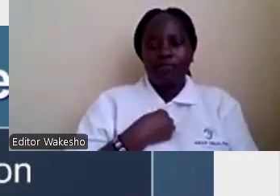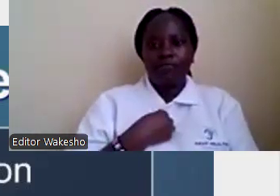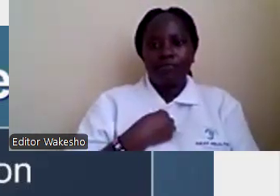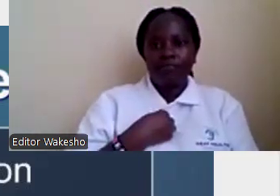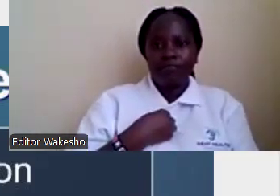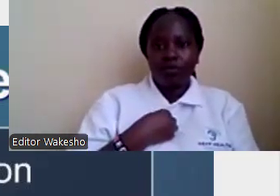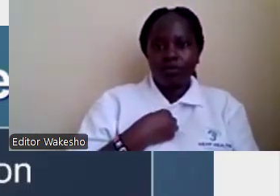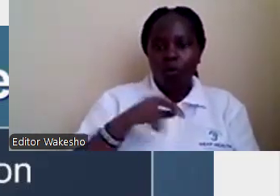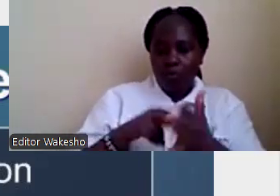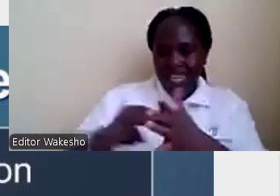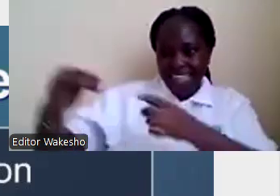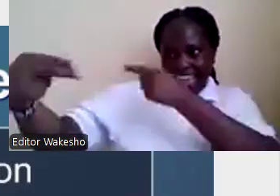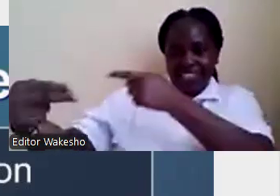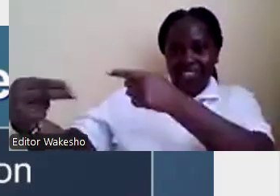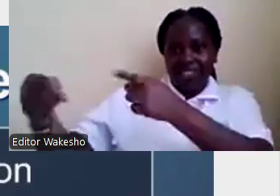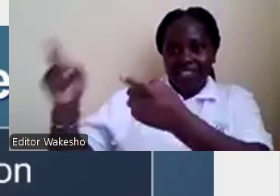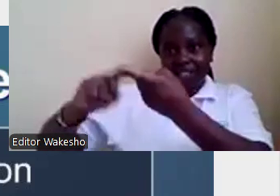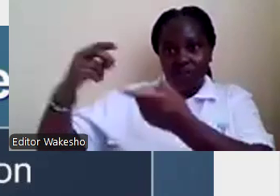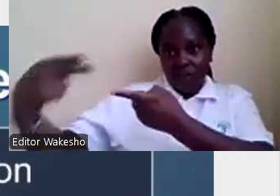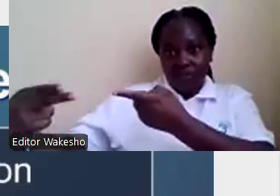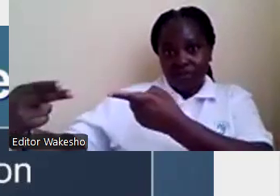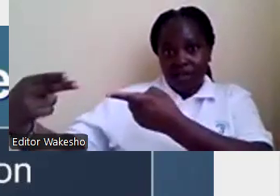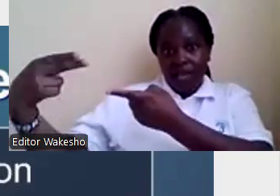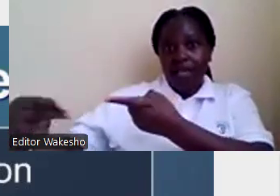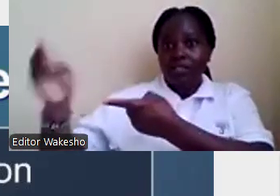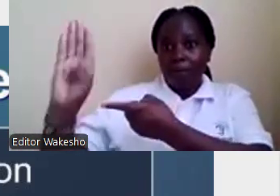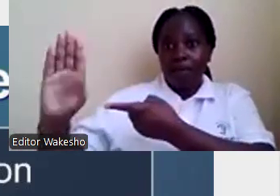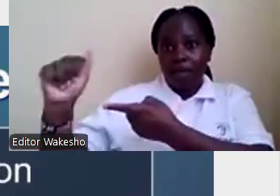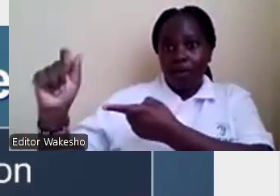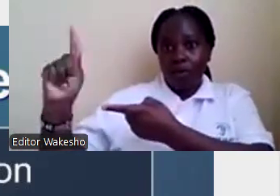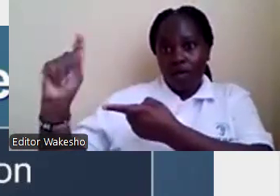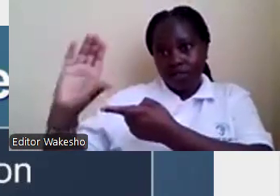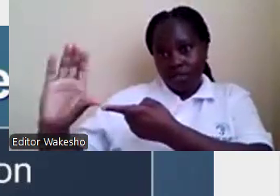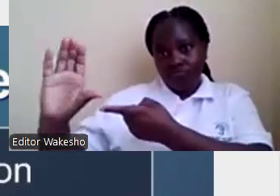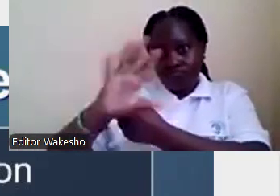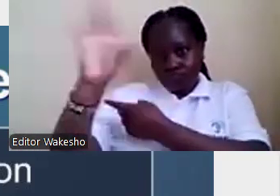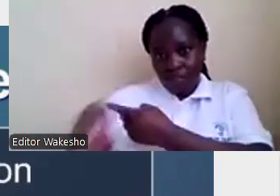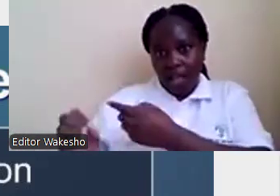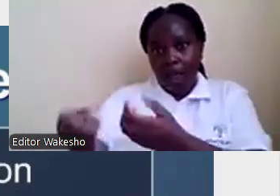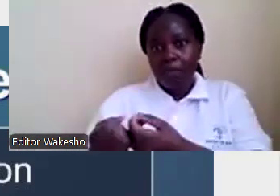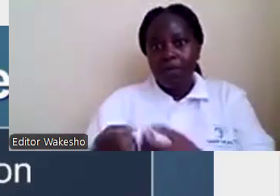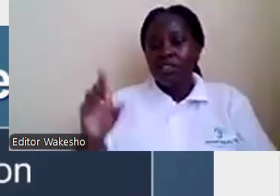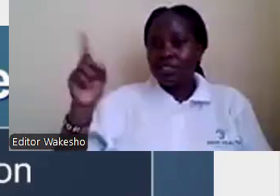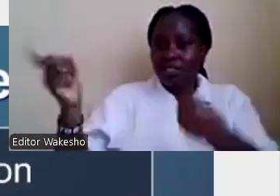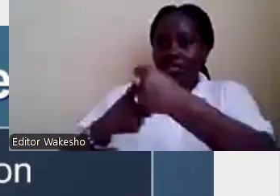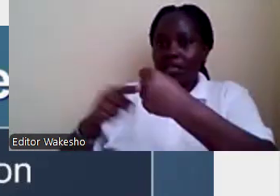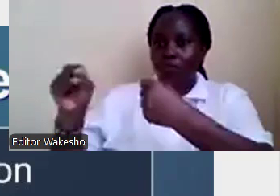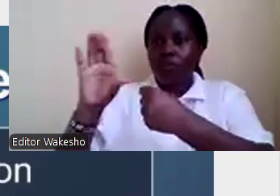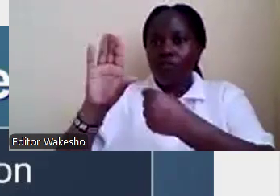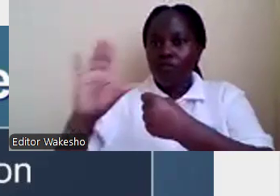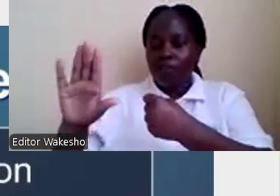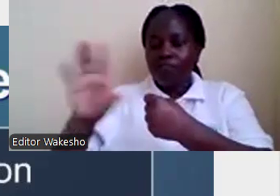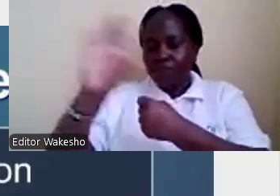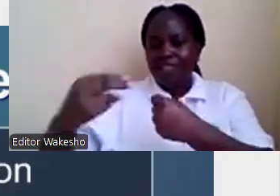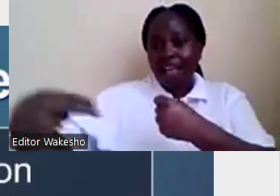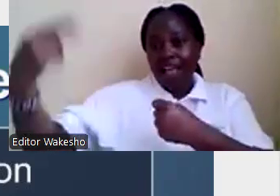if the HbA1c is 6.5% or higher on 2 separate occasions, then again, we